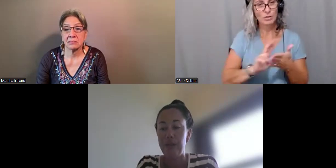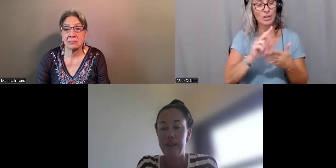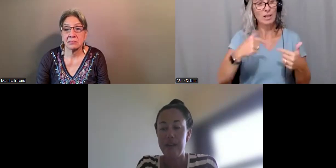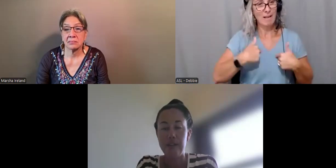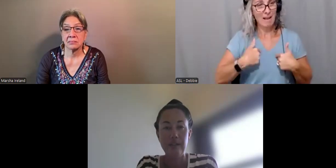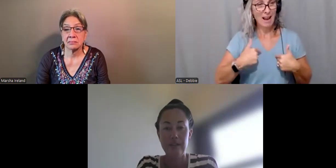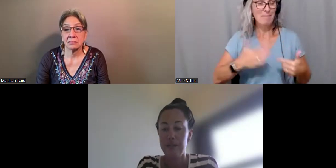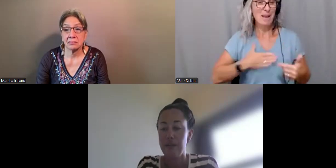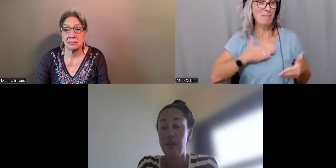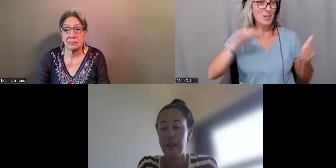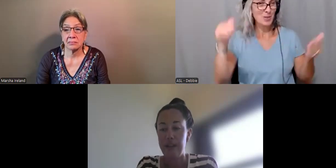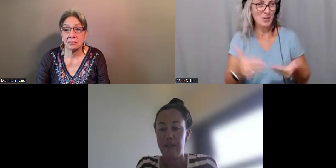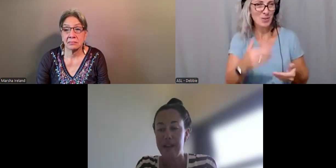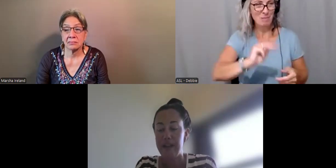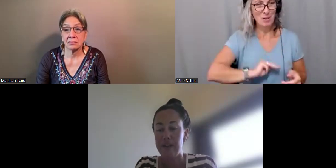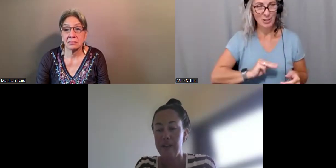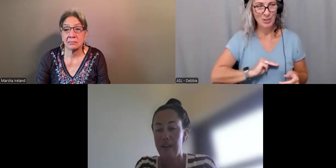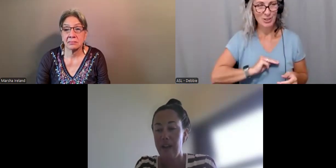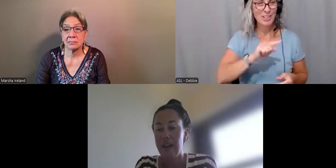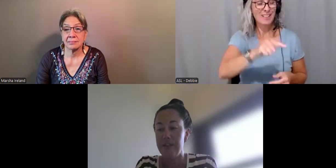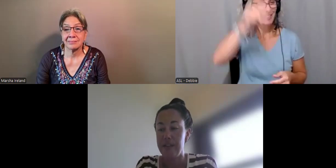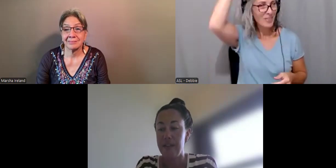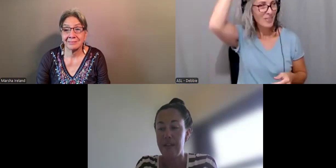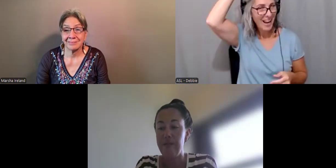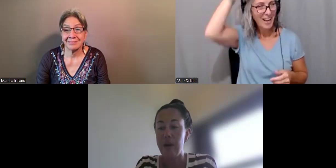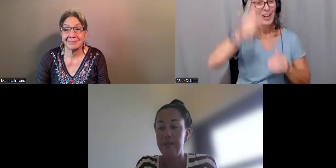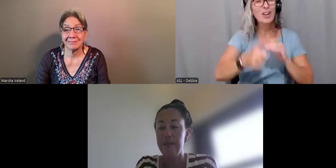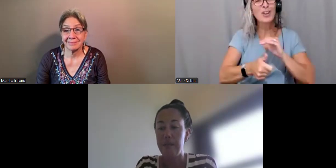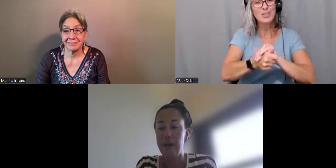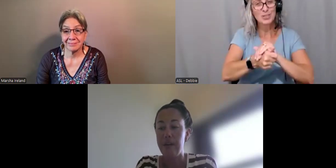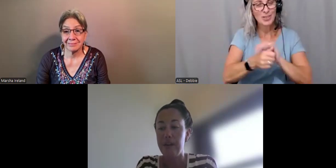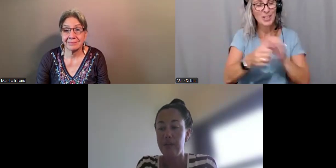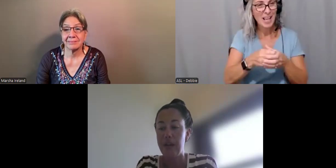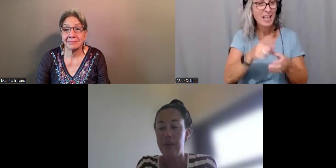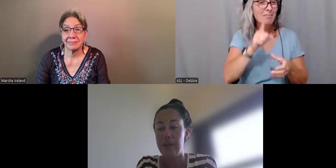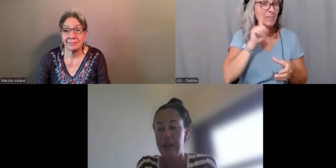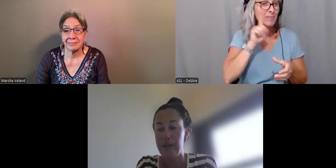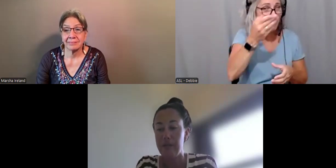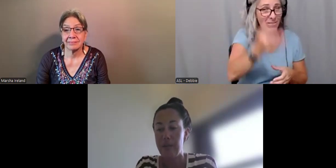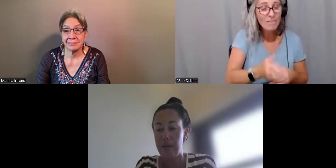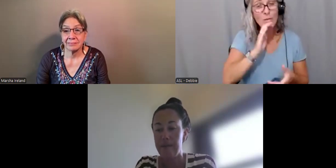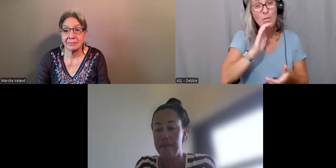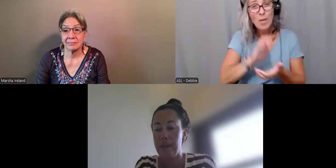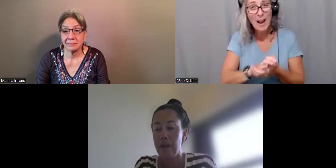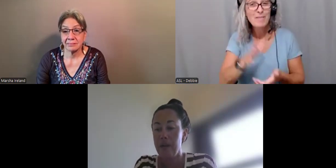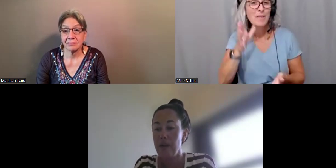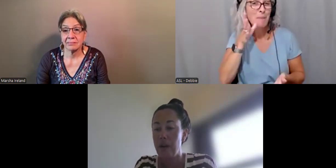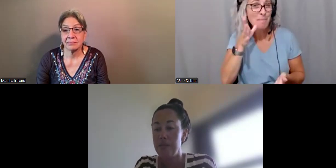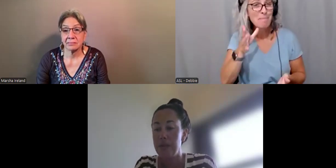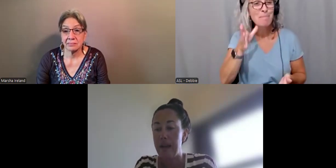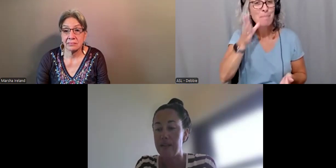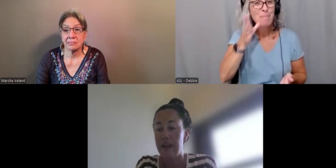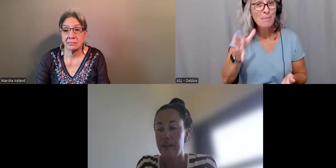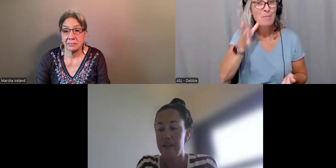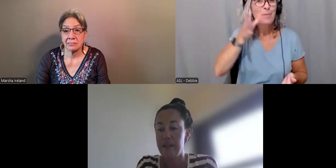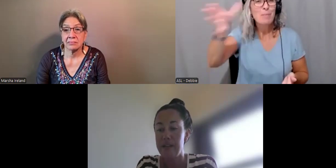from the Oneida Nation, Turtle Clan of that nation, and she is a deaf wife, mother, grandmother, and great-grandmother. Her